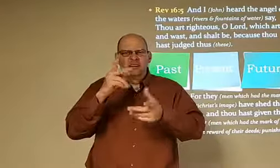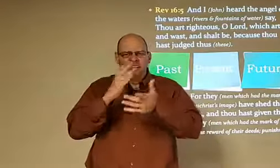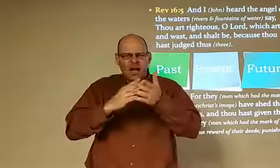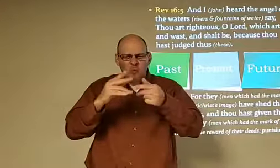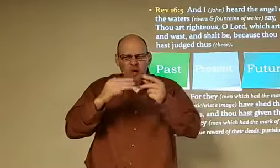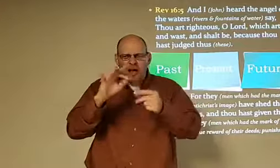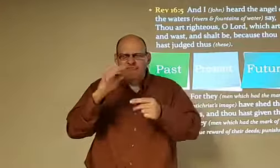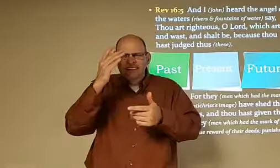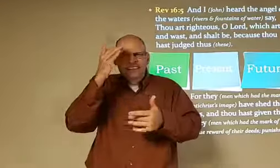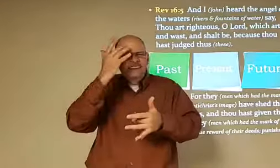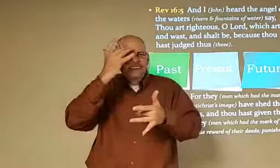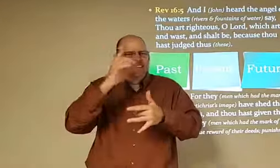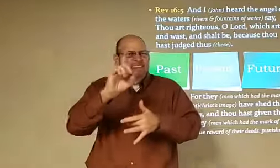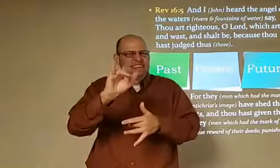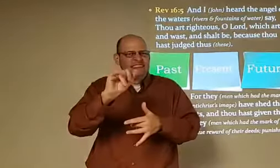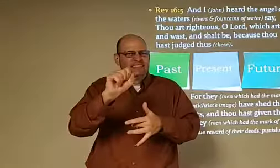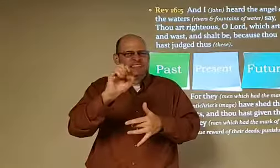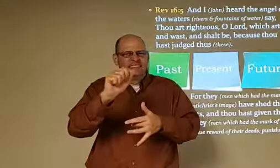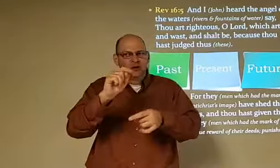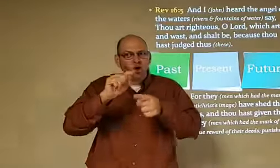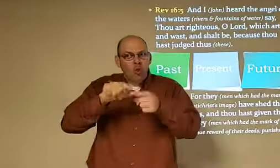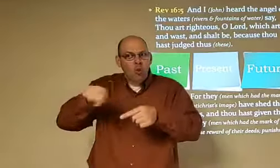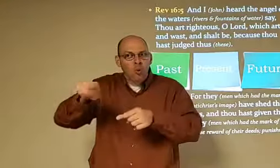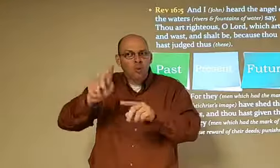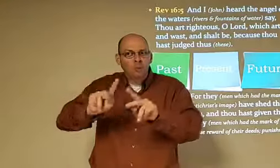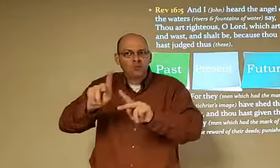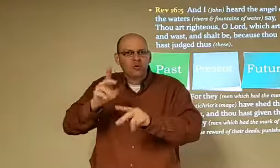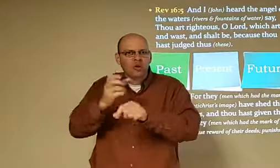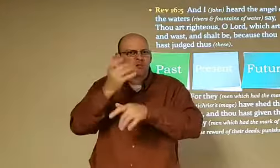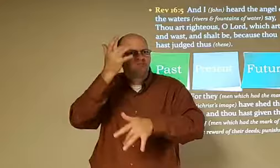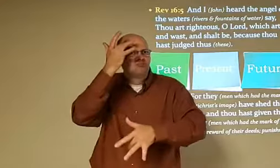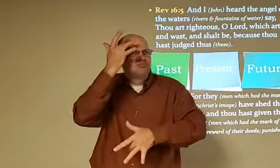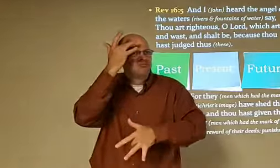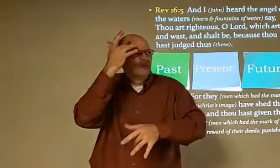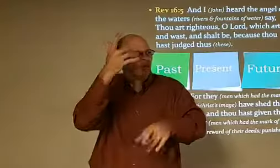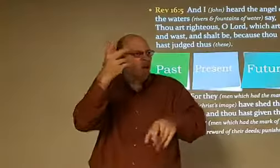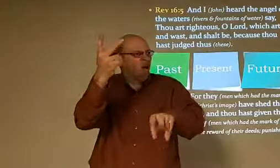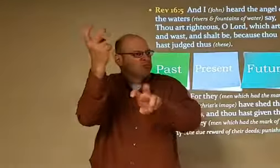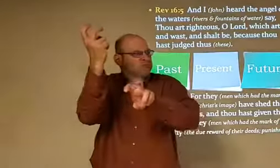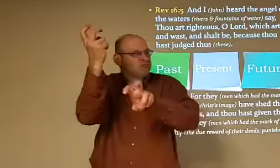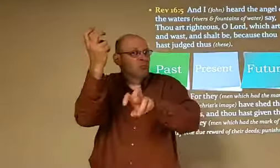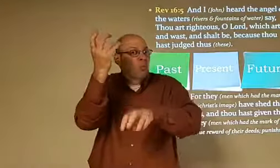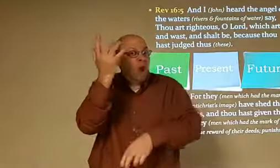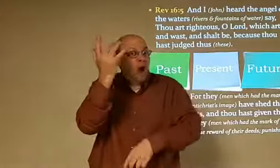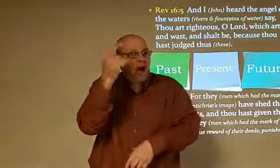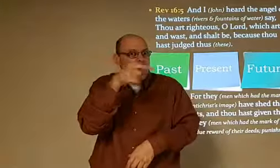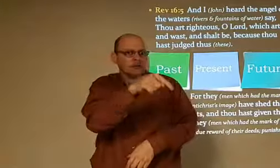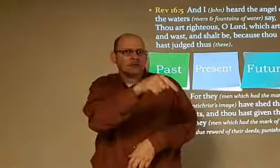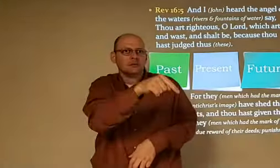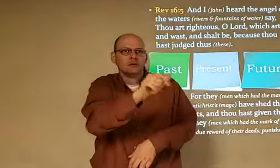happened? I think some, you know, developed a disease. They got sick and they died.